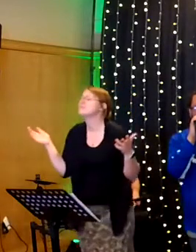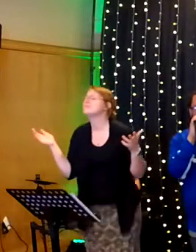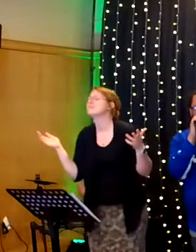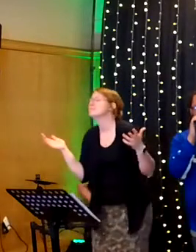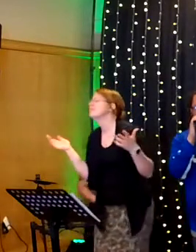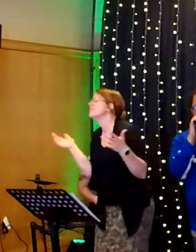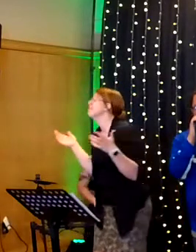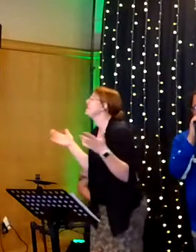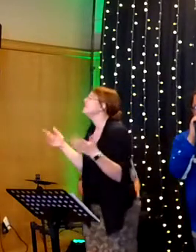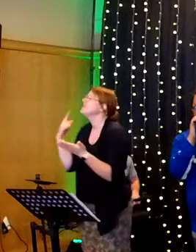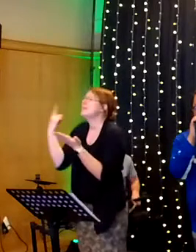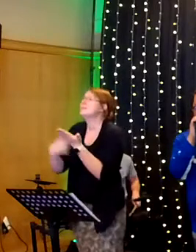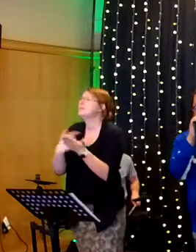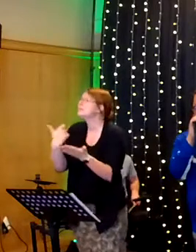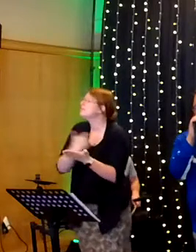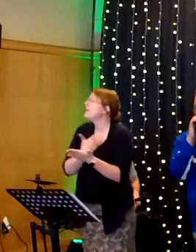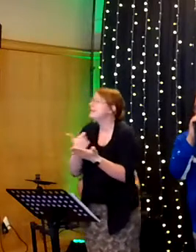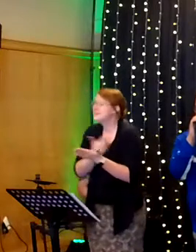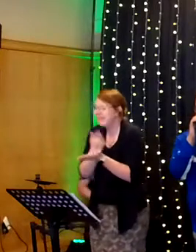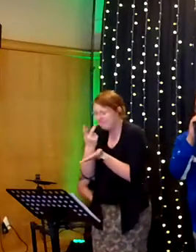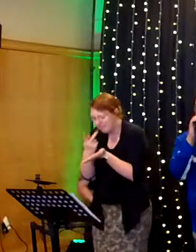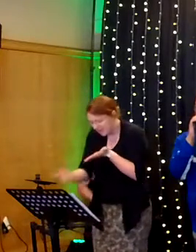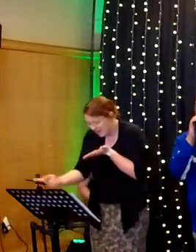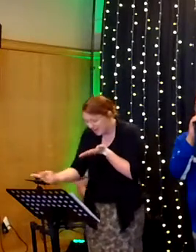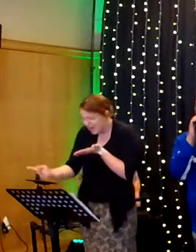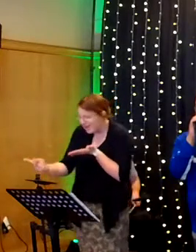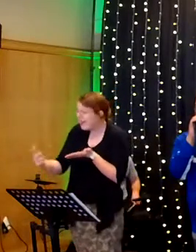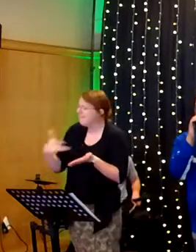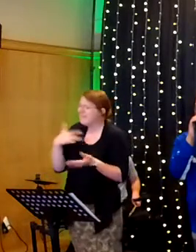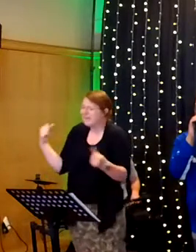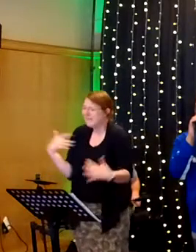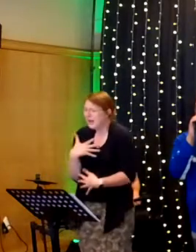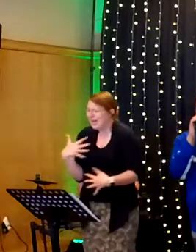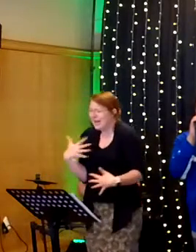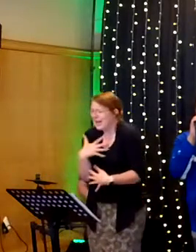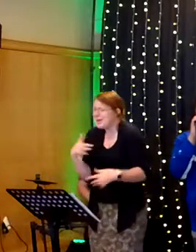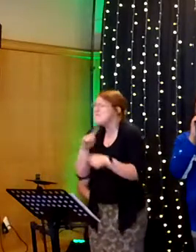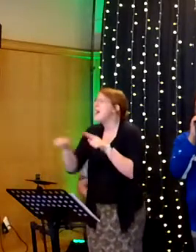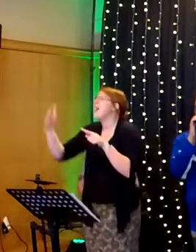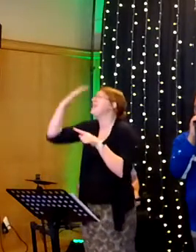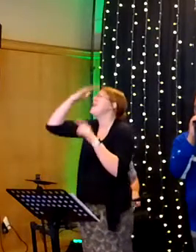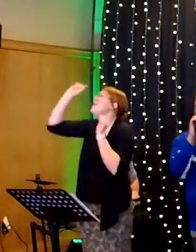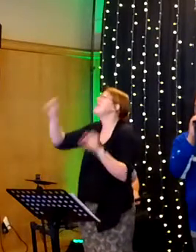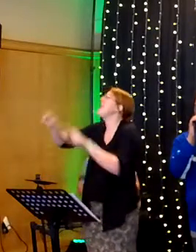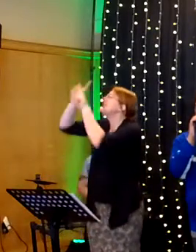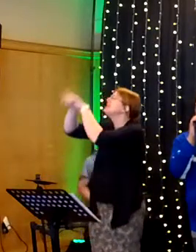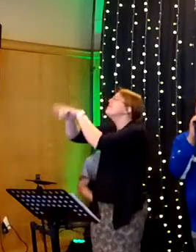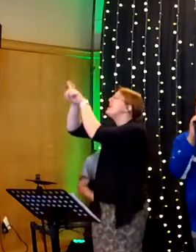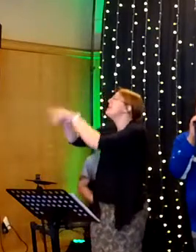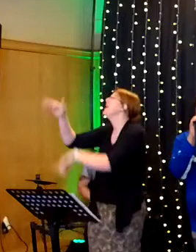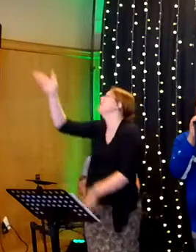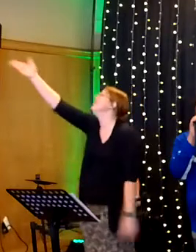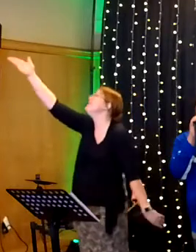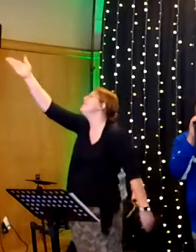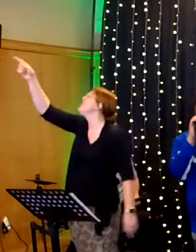guide. Where feet may fail and fear surrounds me, you've